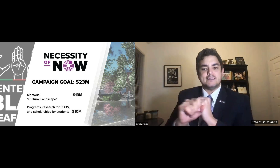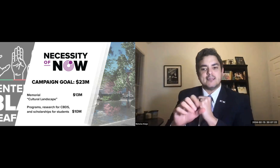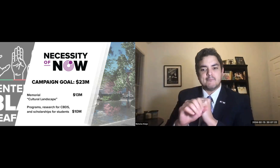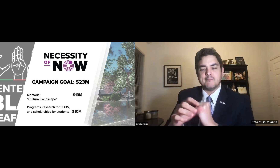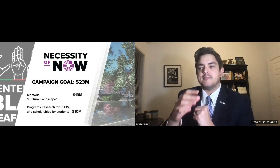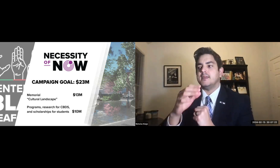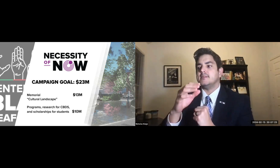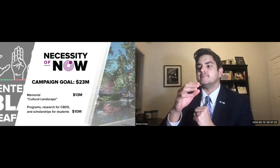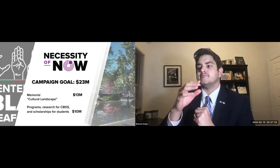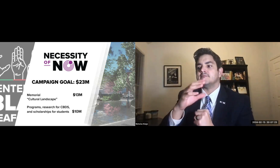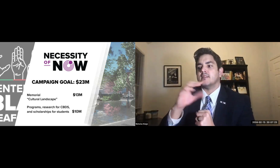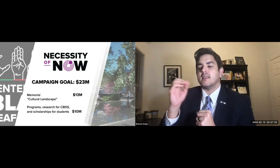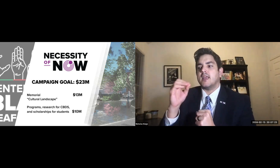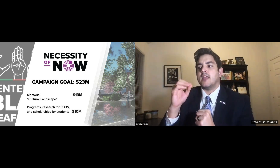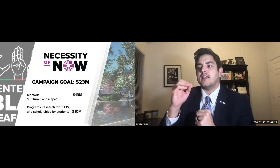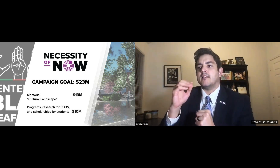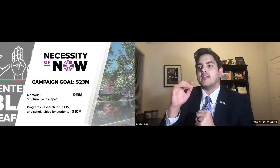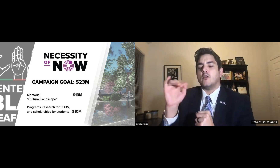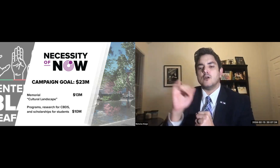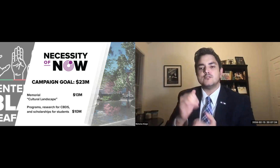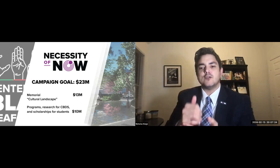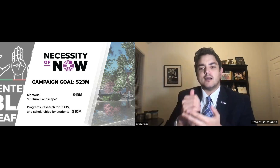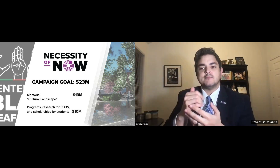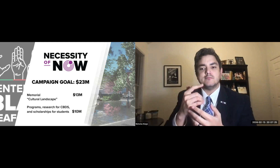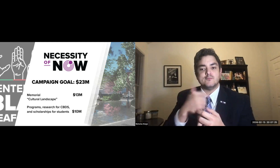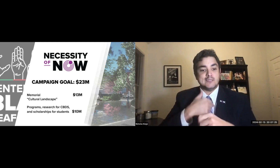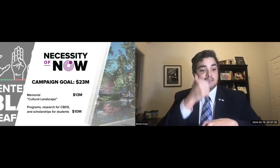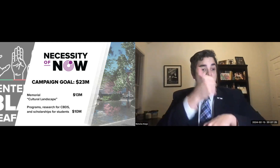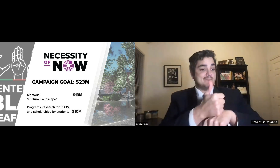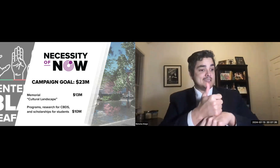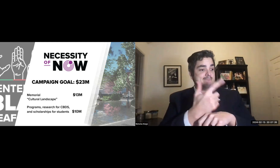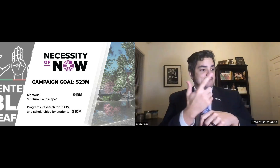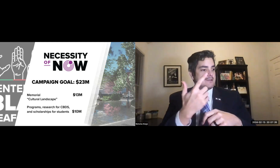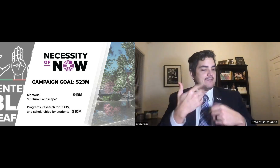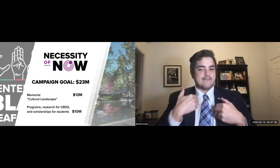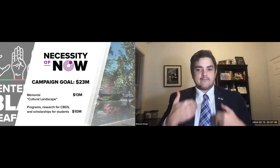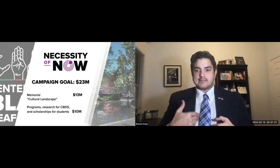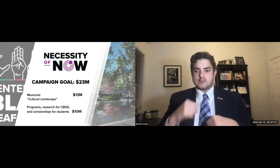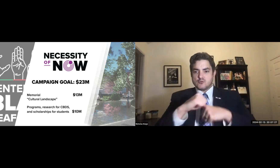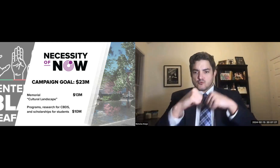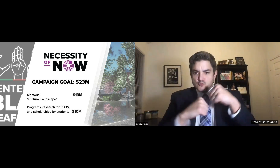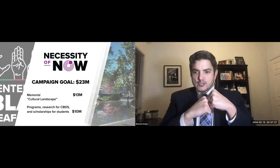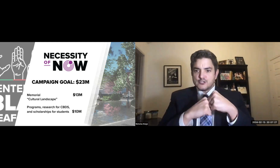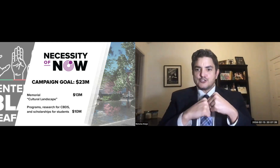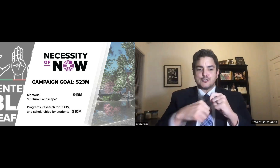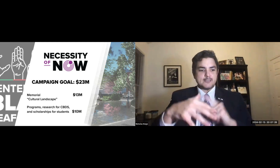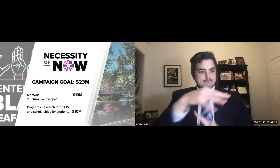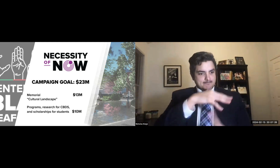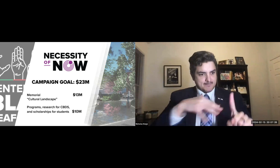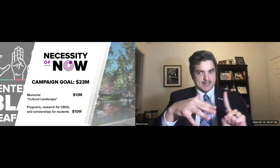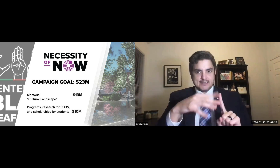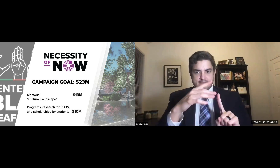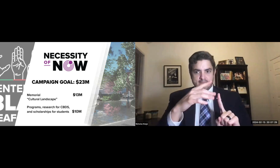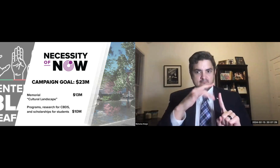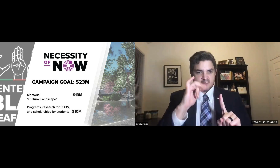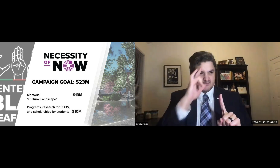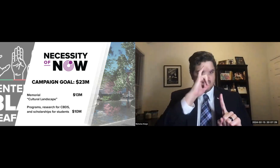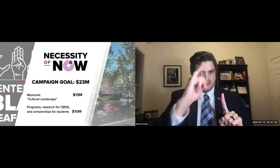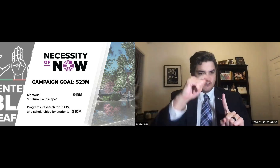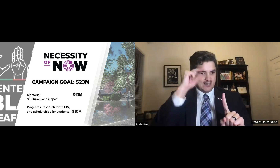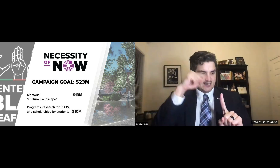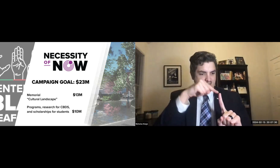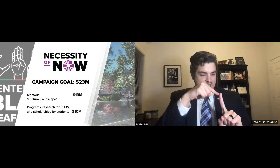relax. So Center for Black Deaf Studies is definitely a part of this campaign. And we were able to establish the